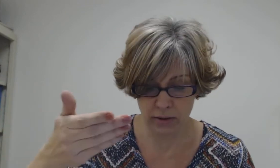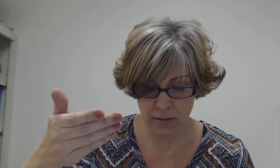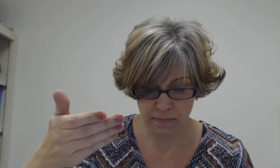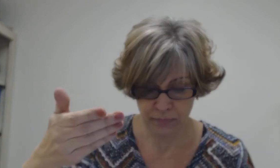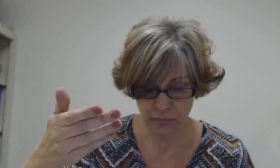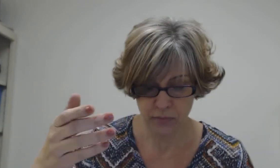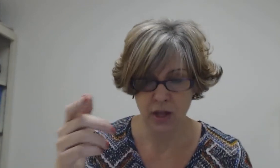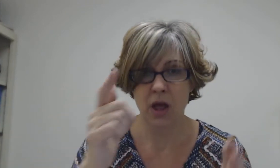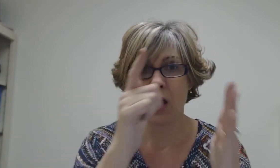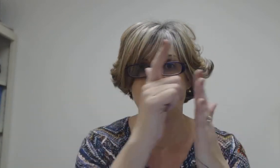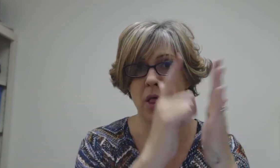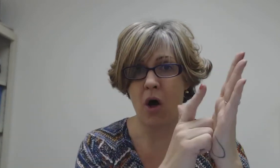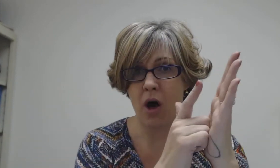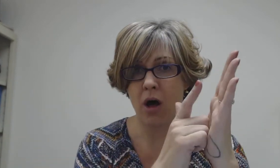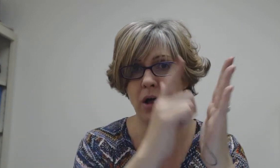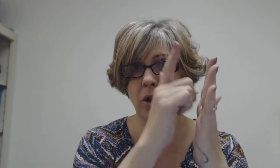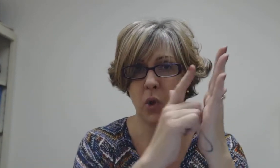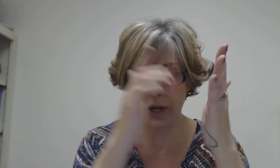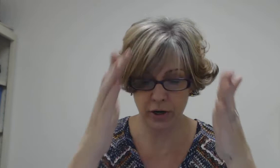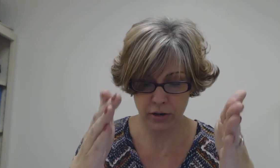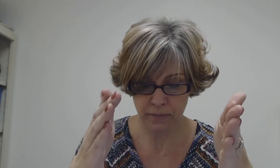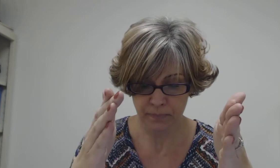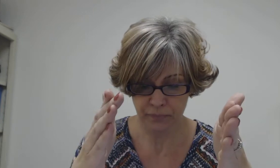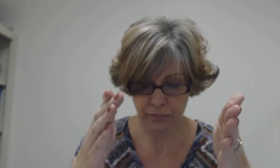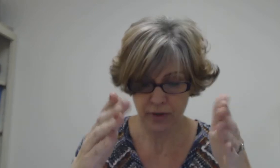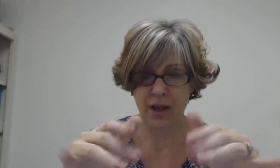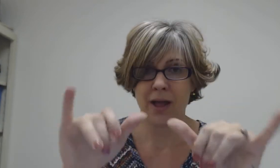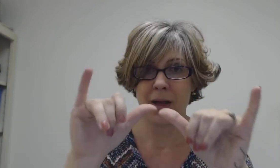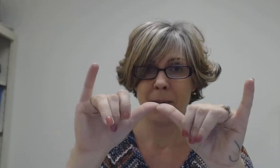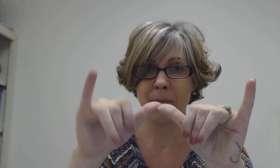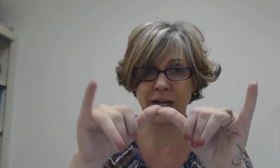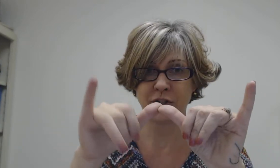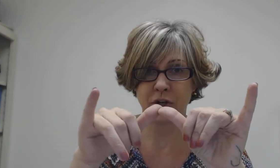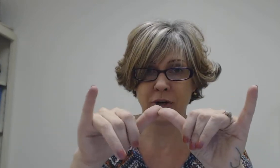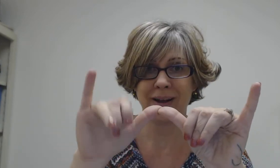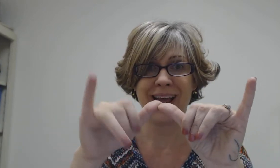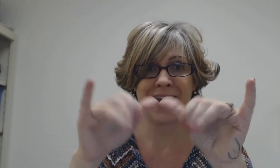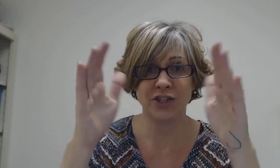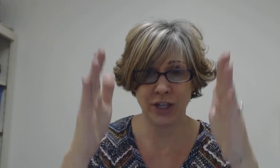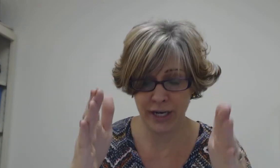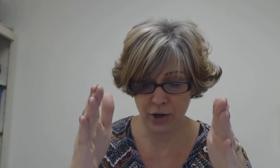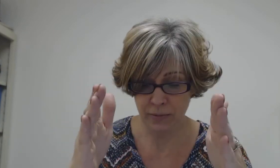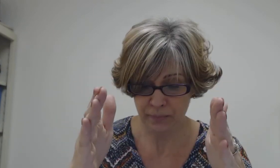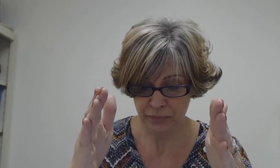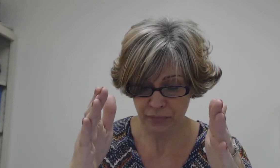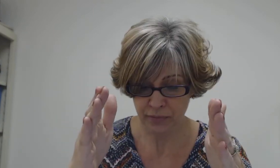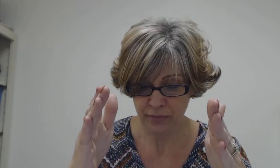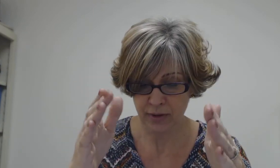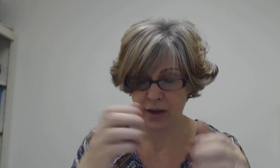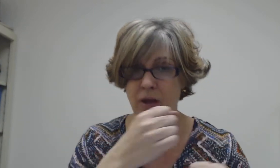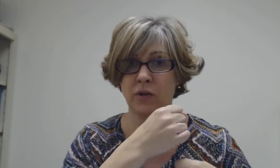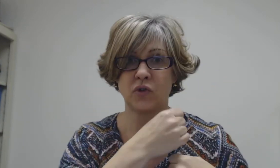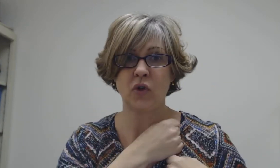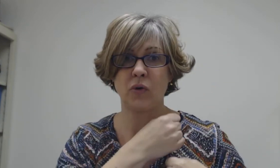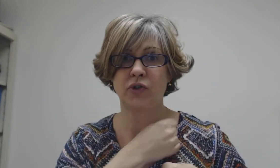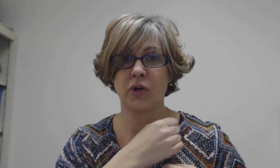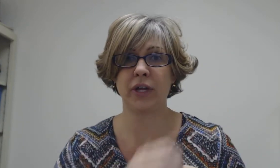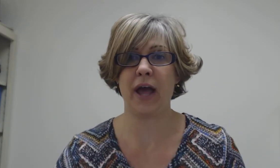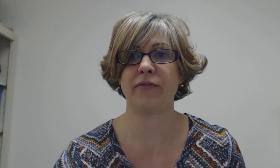welcome. Law, lawyer. Measure, engineer. Soldier, you have